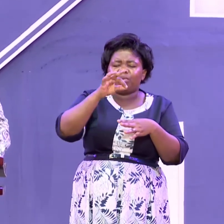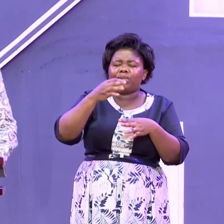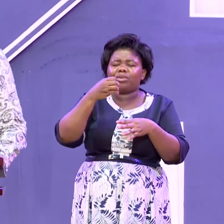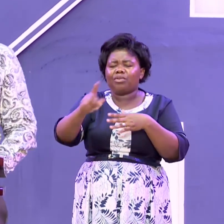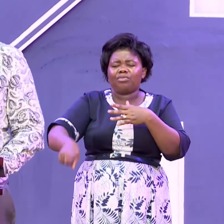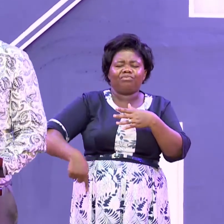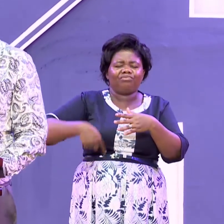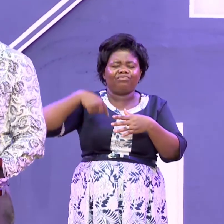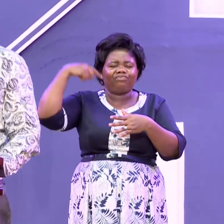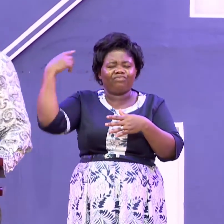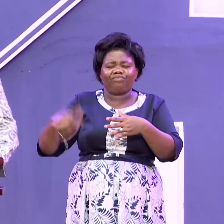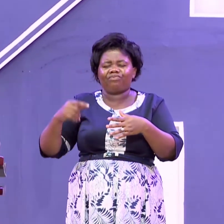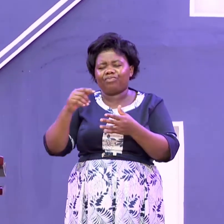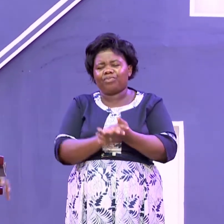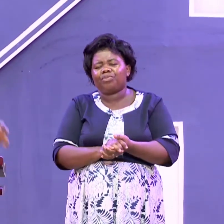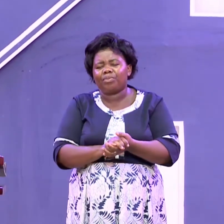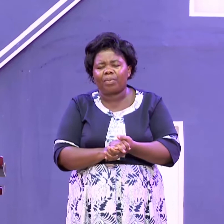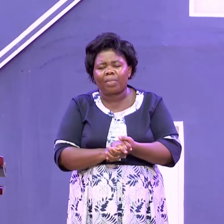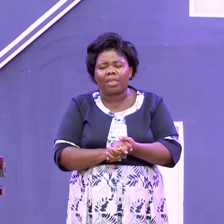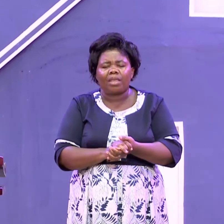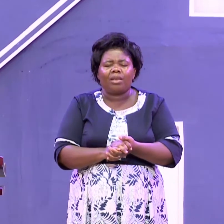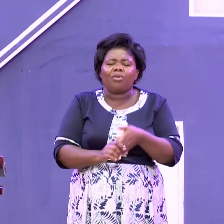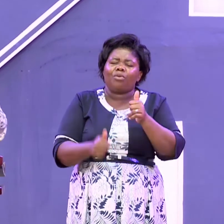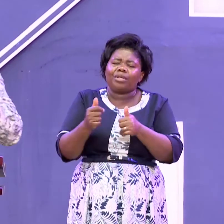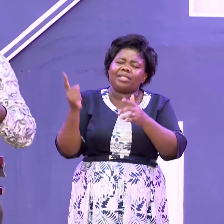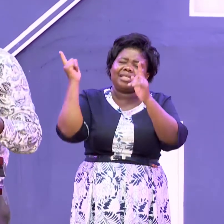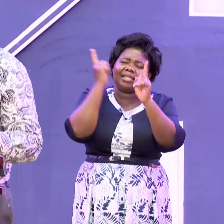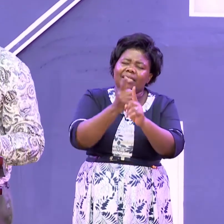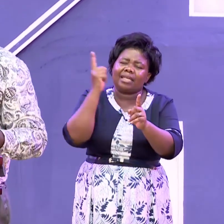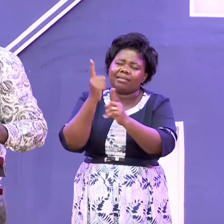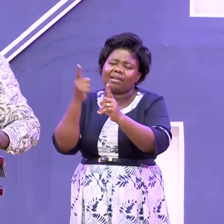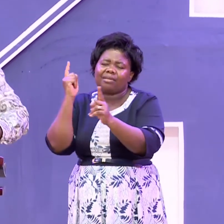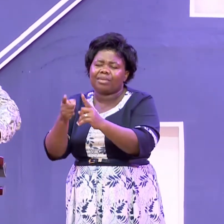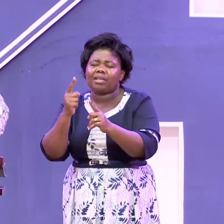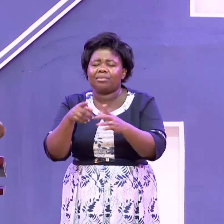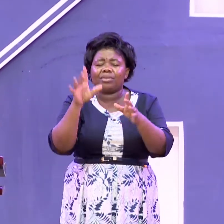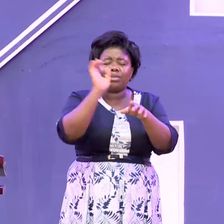of greed, O Lord, that is coming to the church, O Lord.